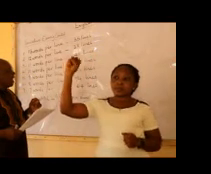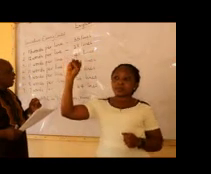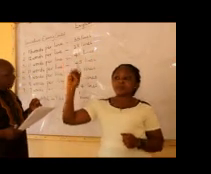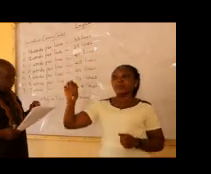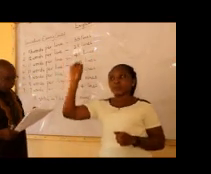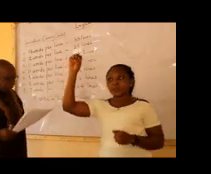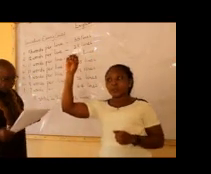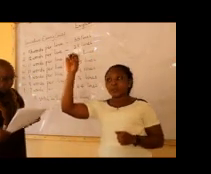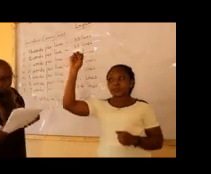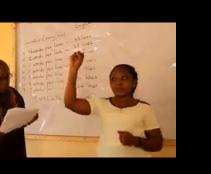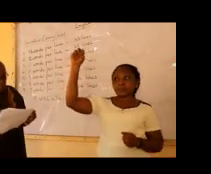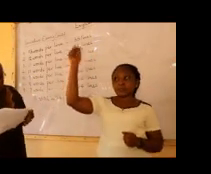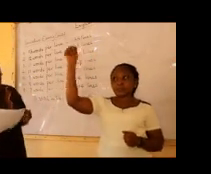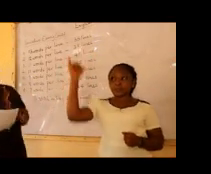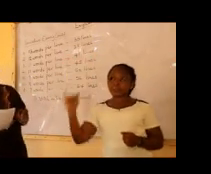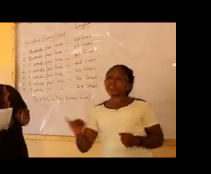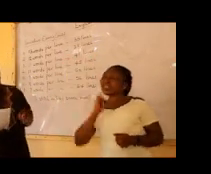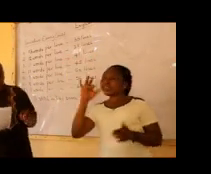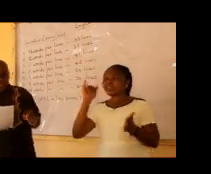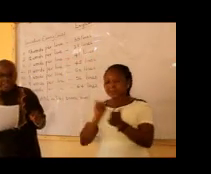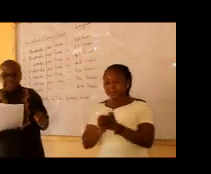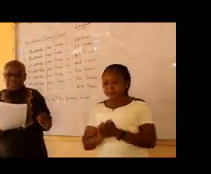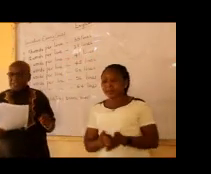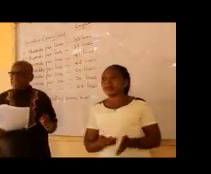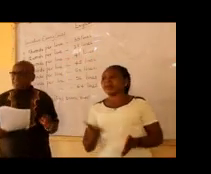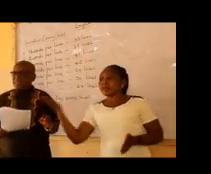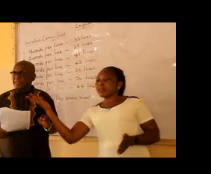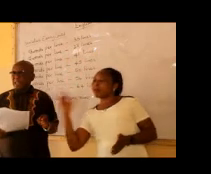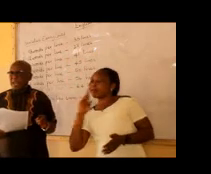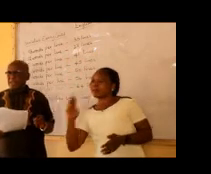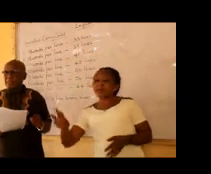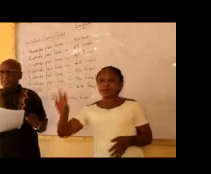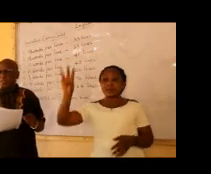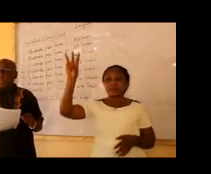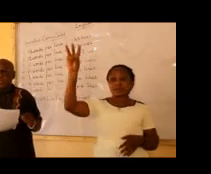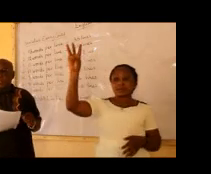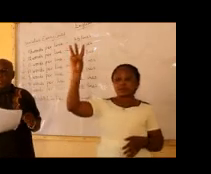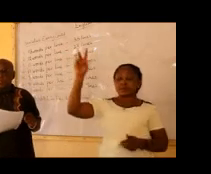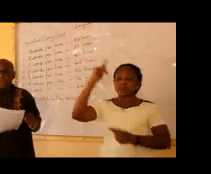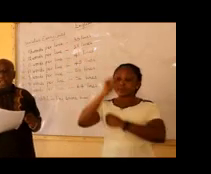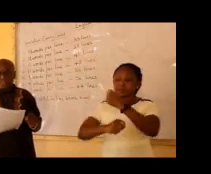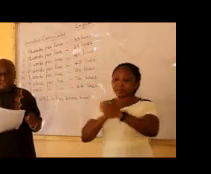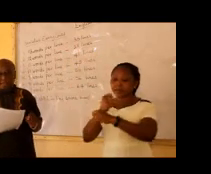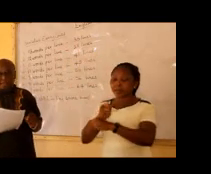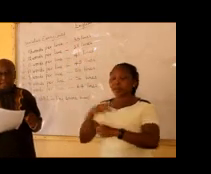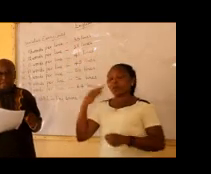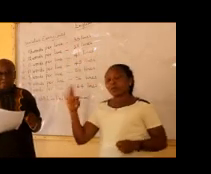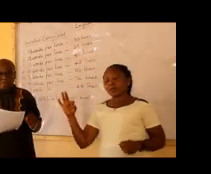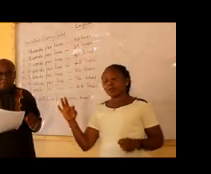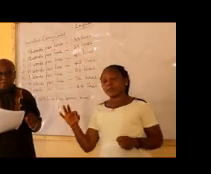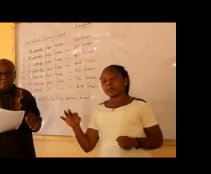is that there are 6 types of that.